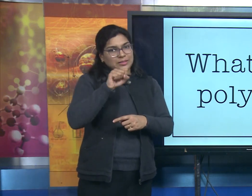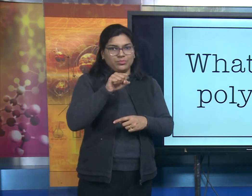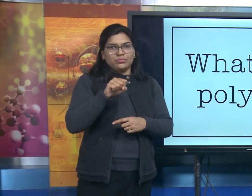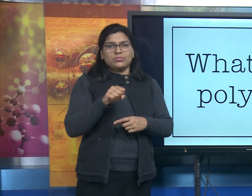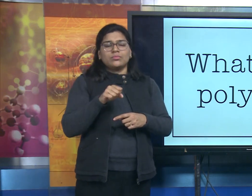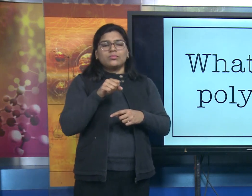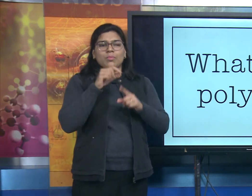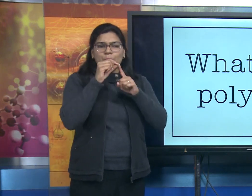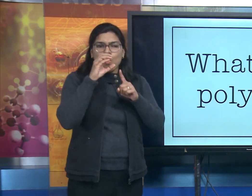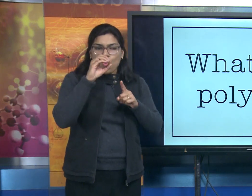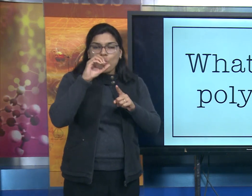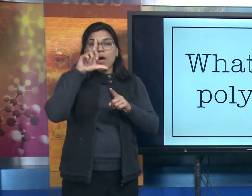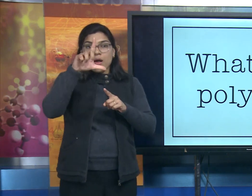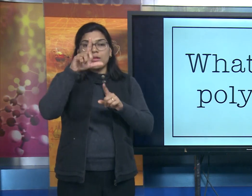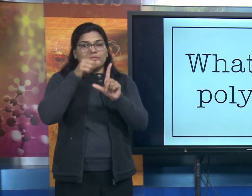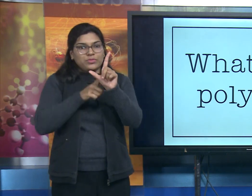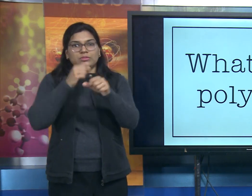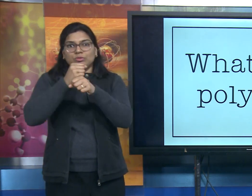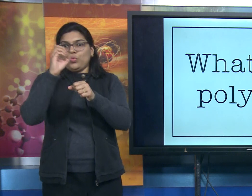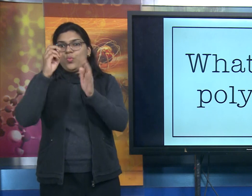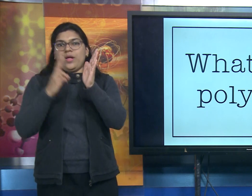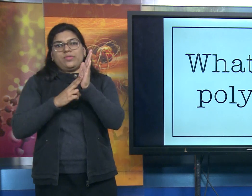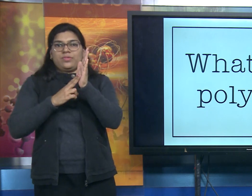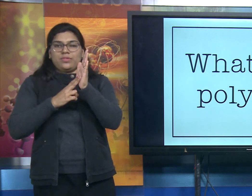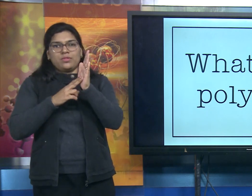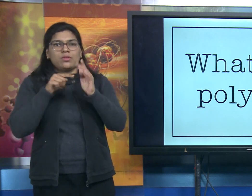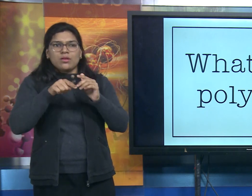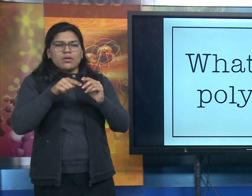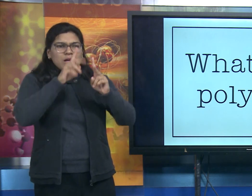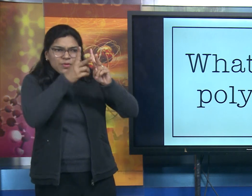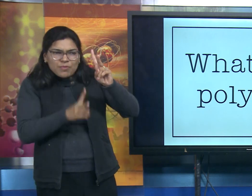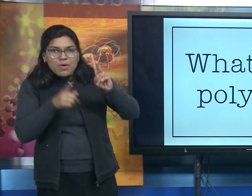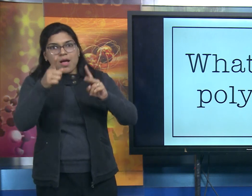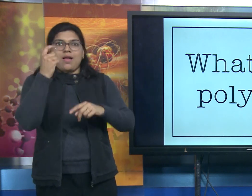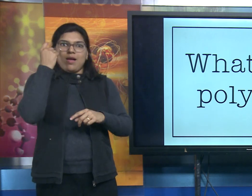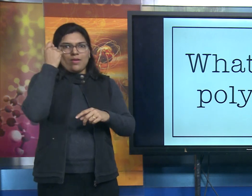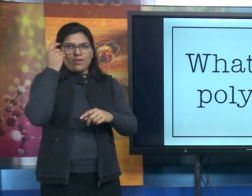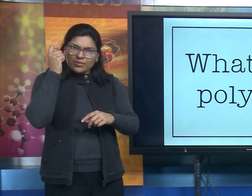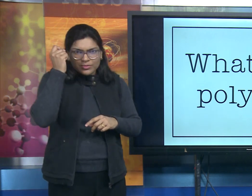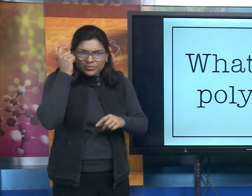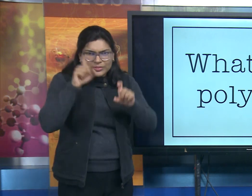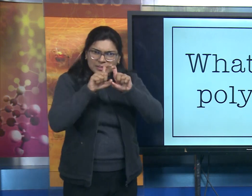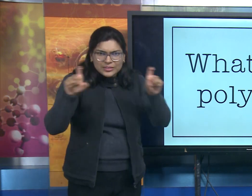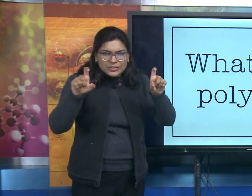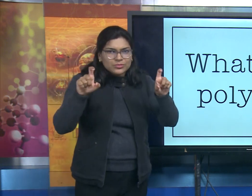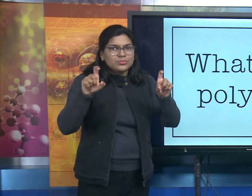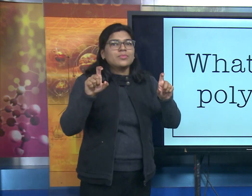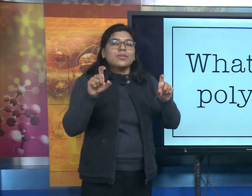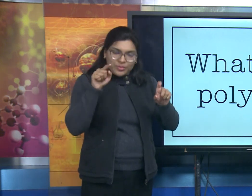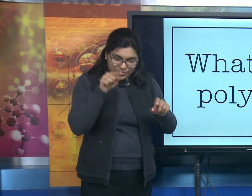Now you have understood what is polygon. There are different lines. I hope you are clear with